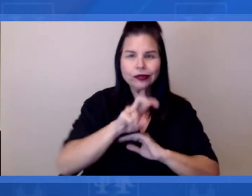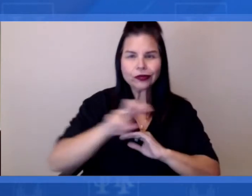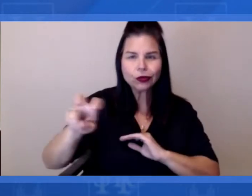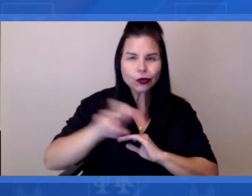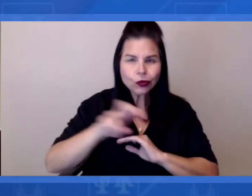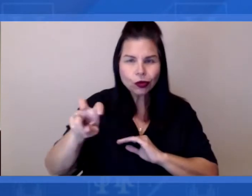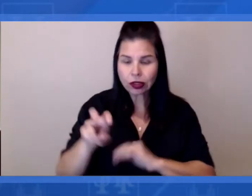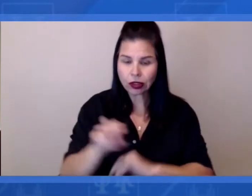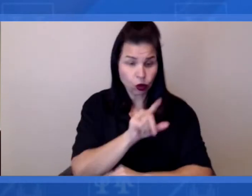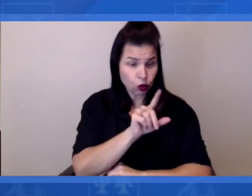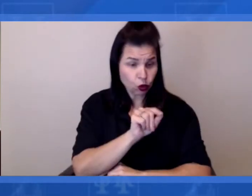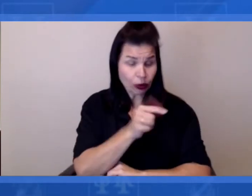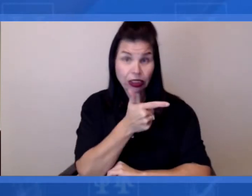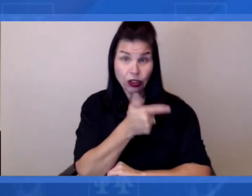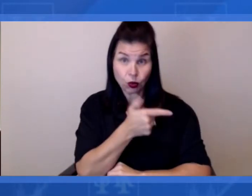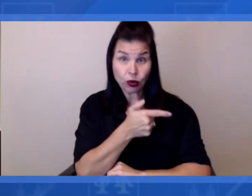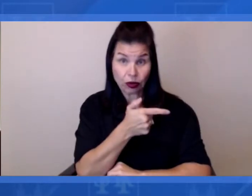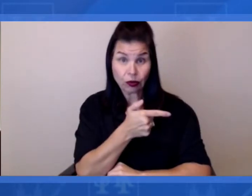In 2021,